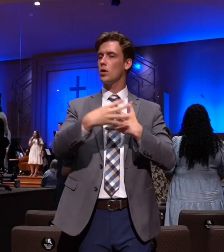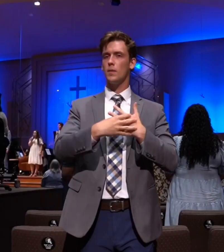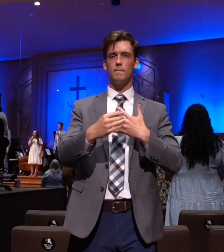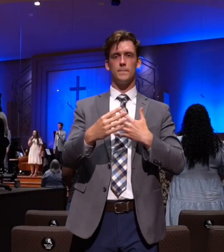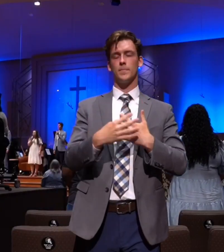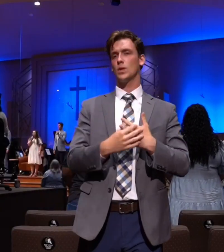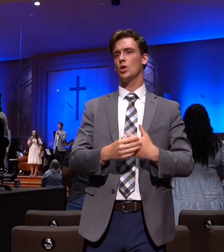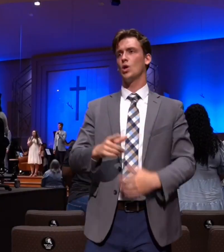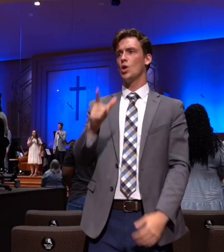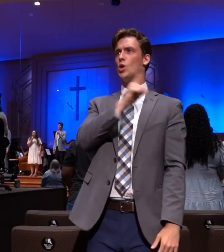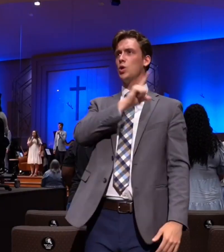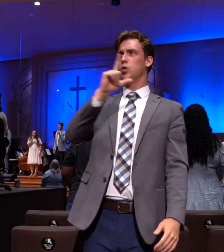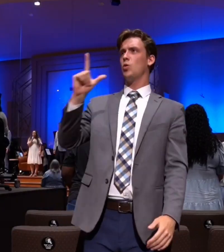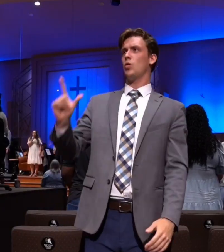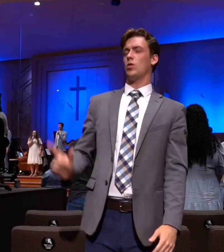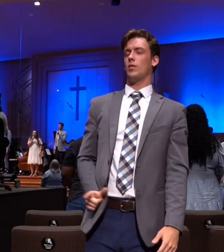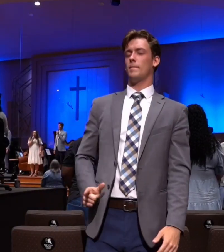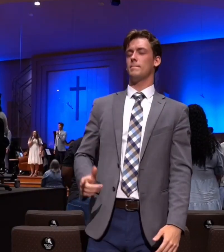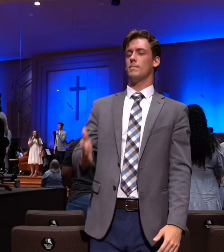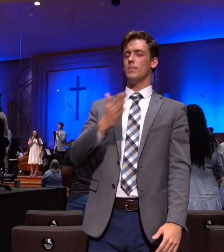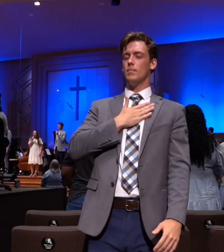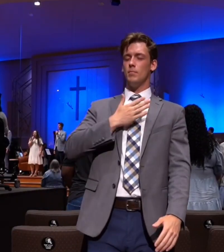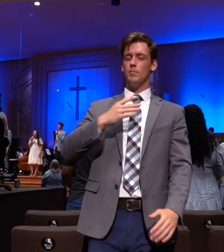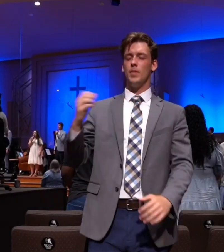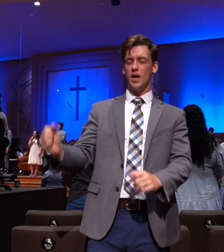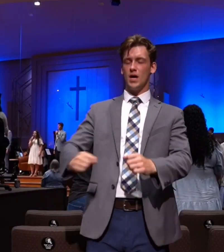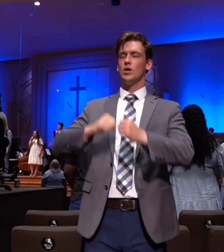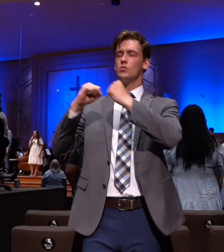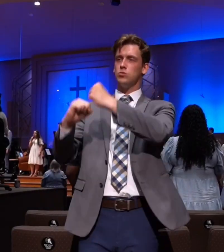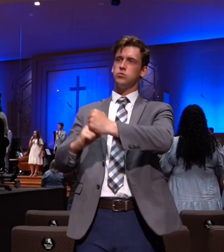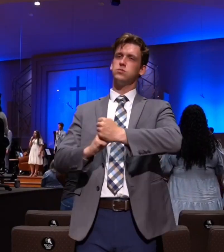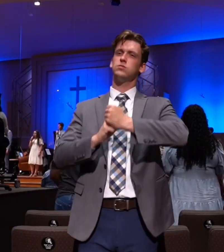O Lord, my rock and my